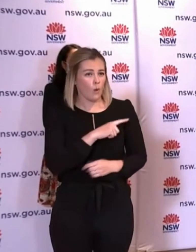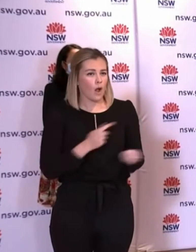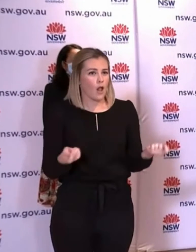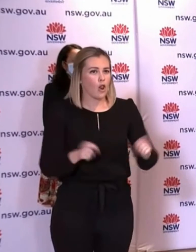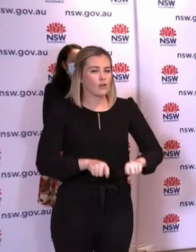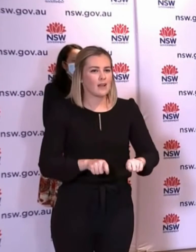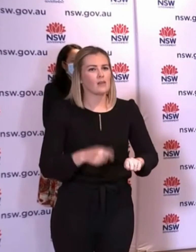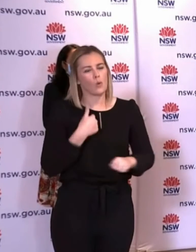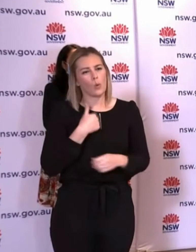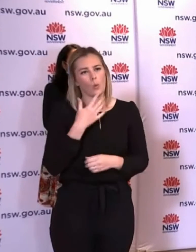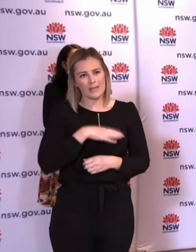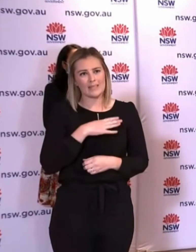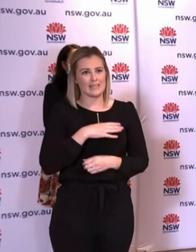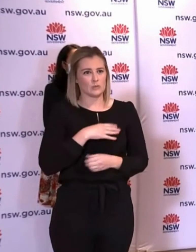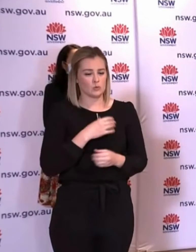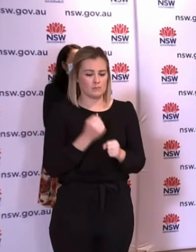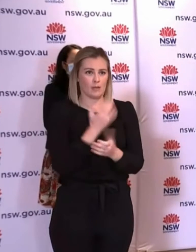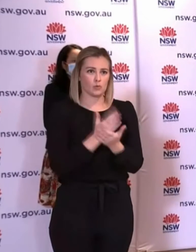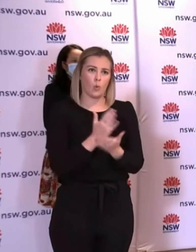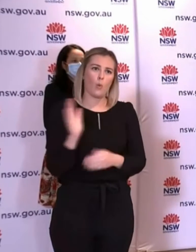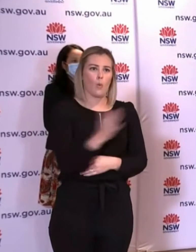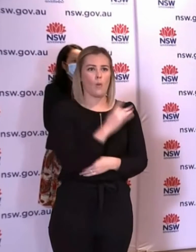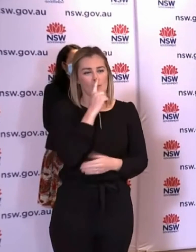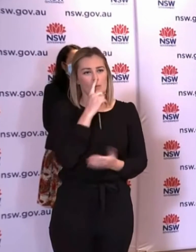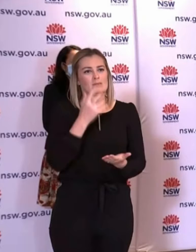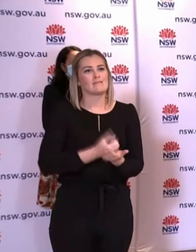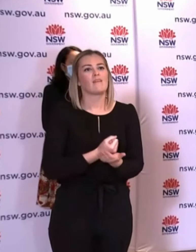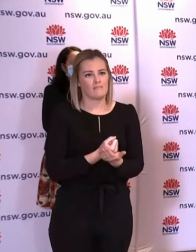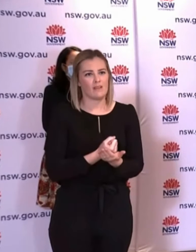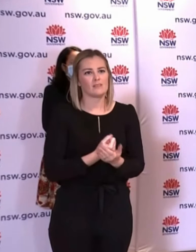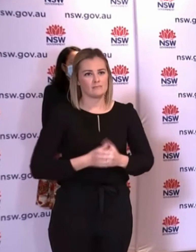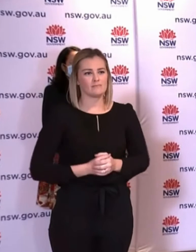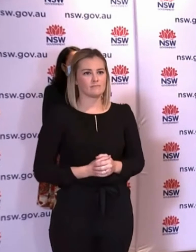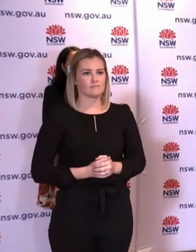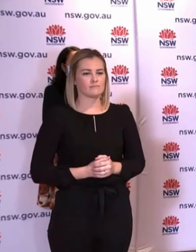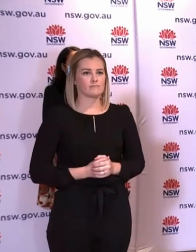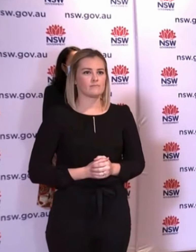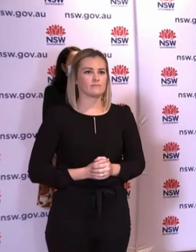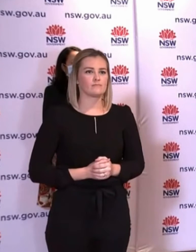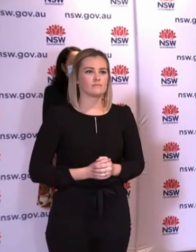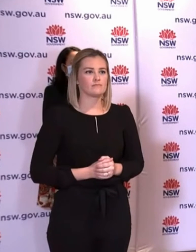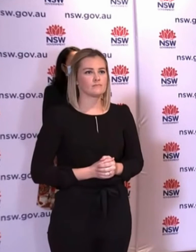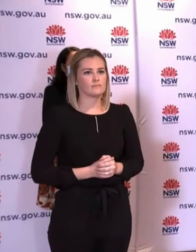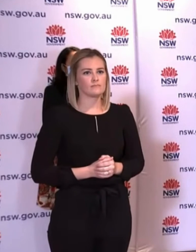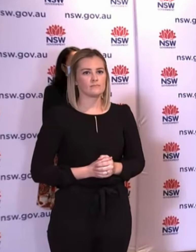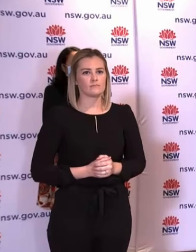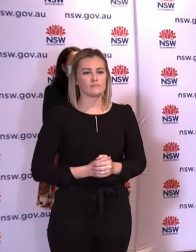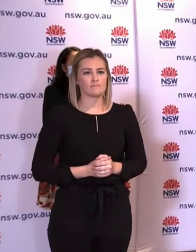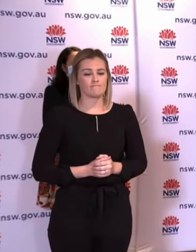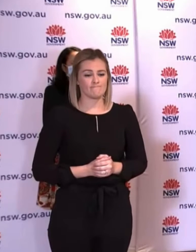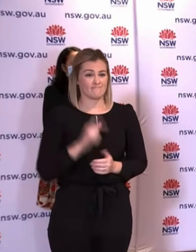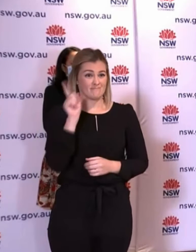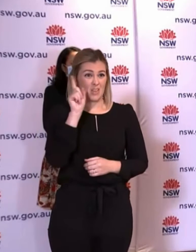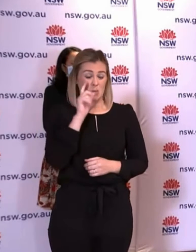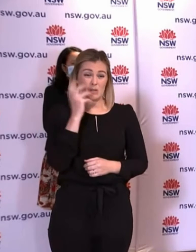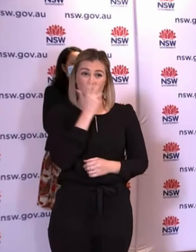family and all of the community safe. The answers are quite simply to this major dilemma that we have